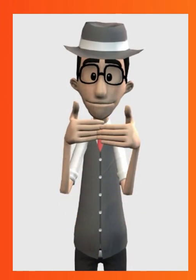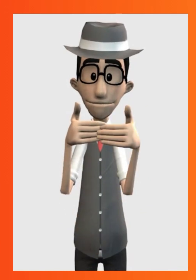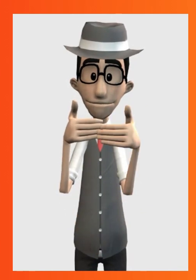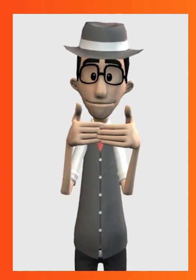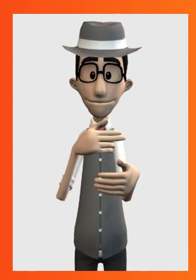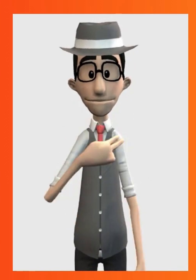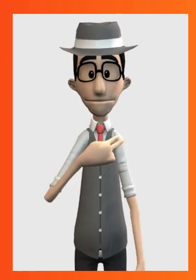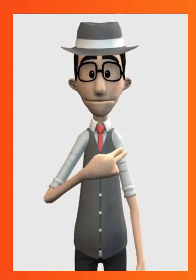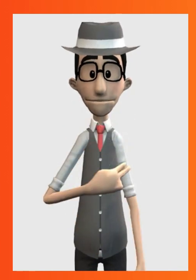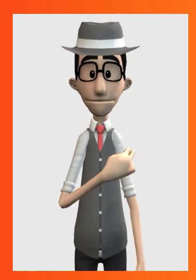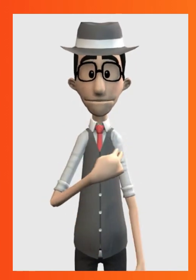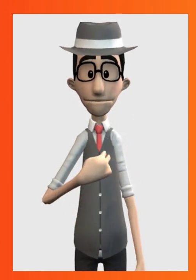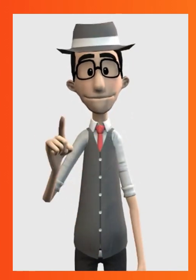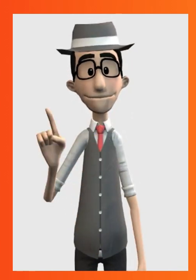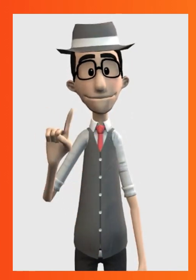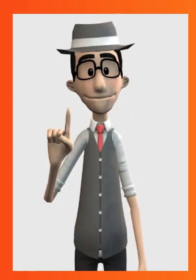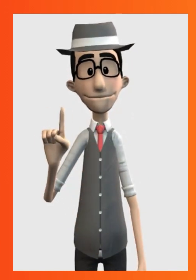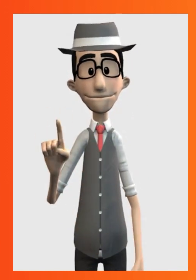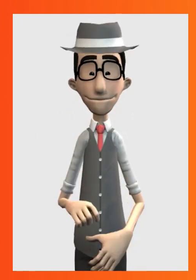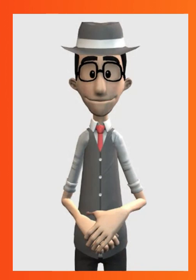Where is the nearest hospital?